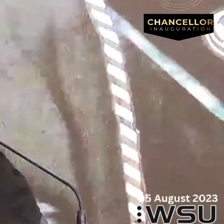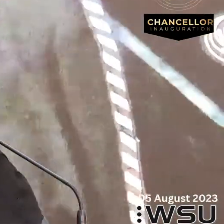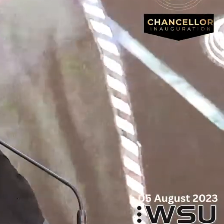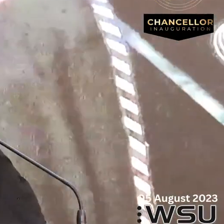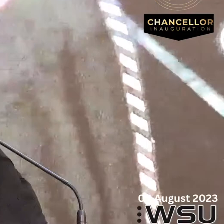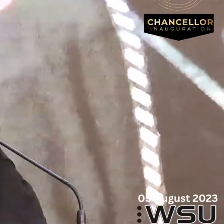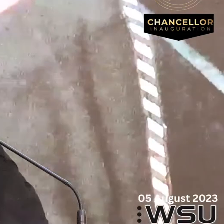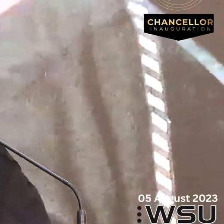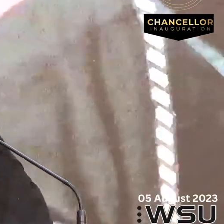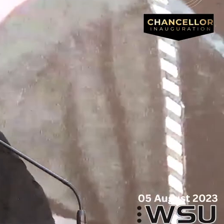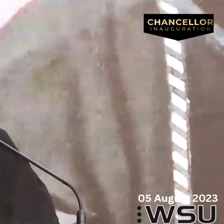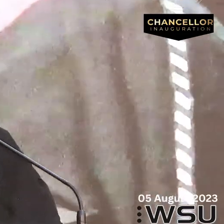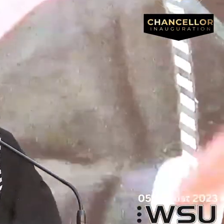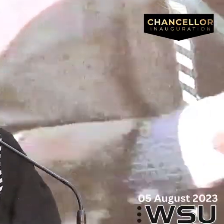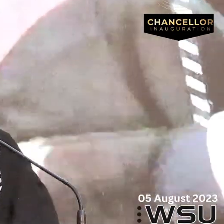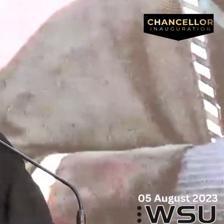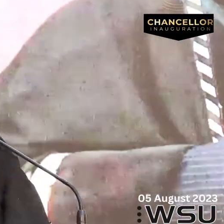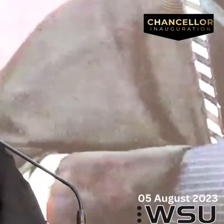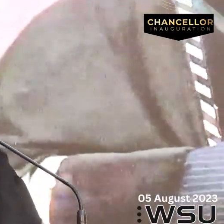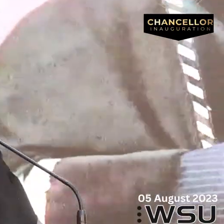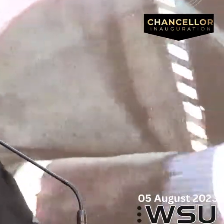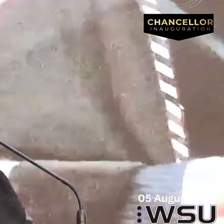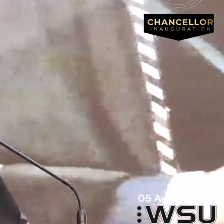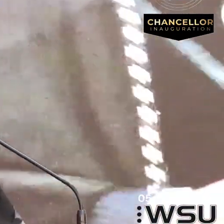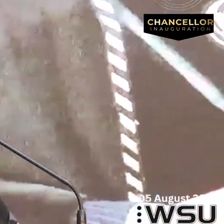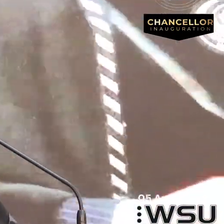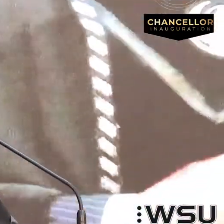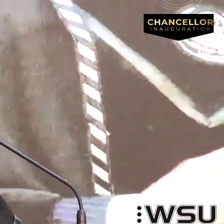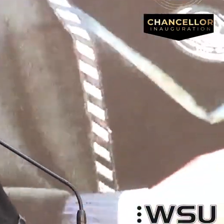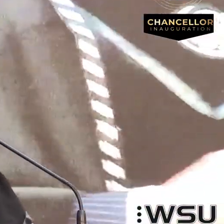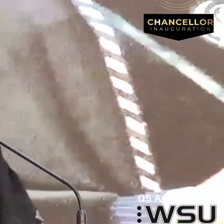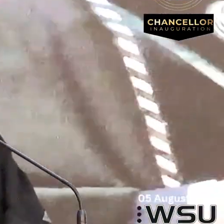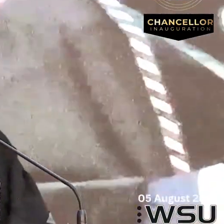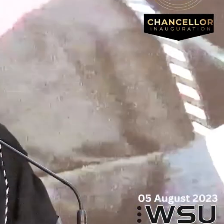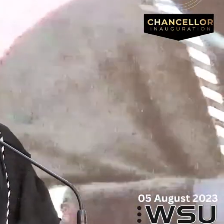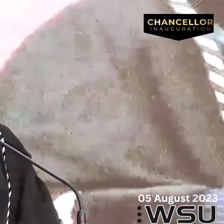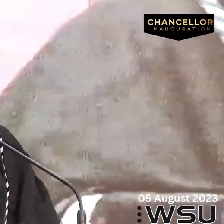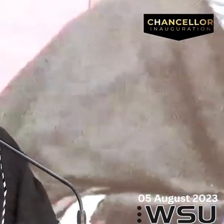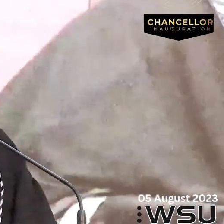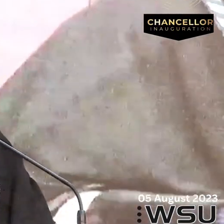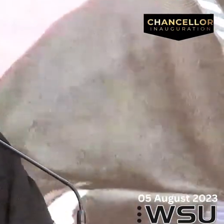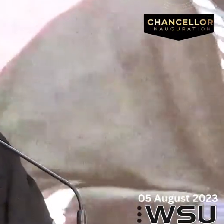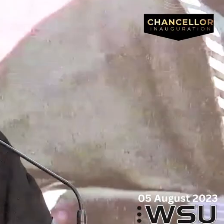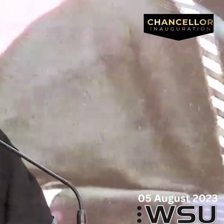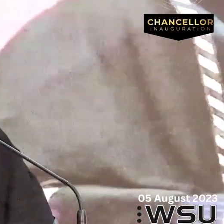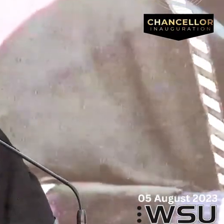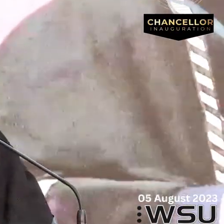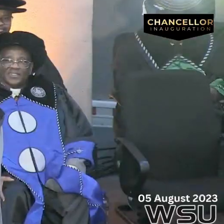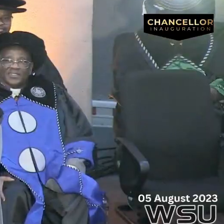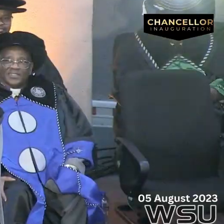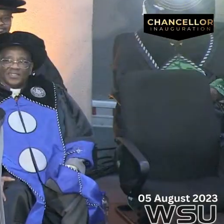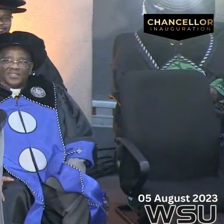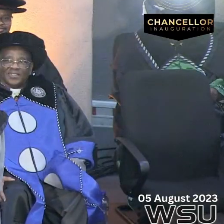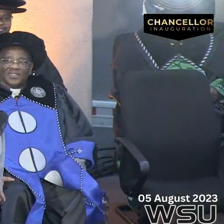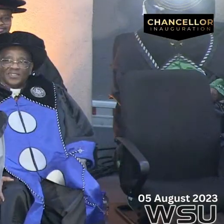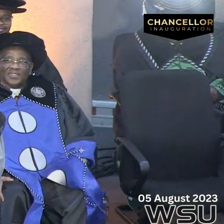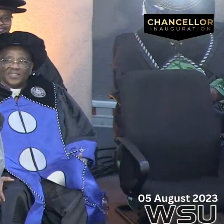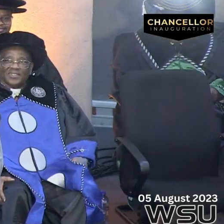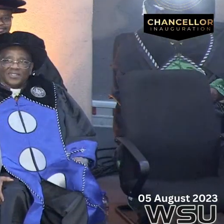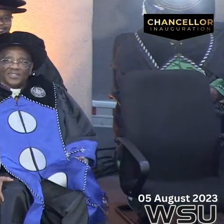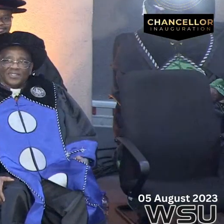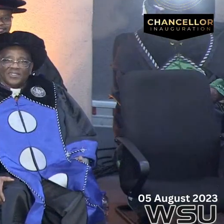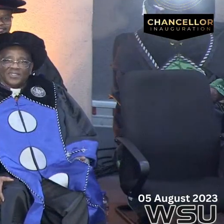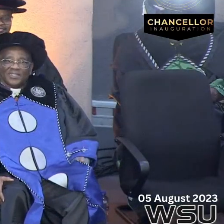that. But kule nto uba ndinayo indawana yobugagu, ndiye ndiyicele luxolo